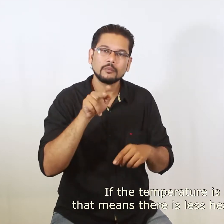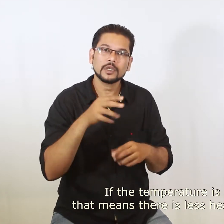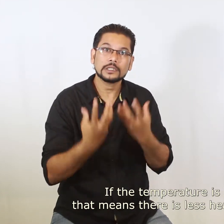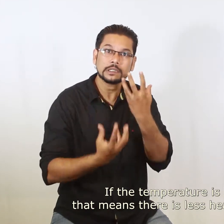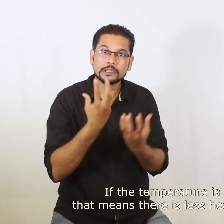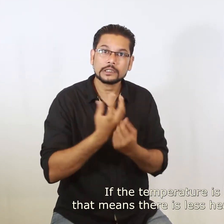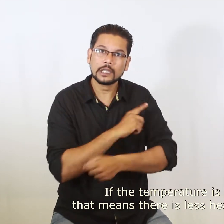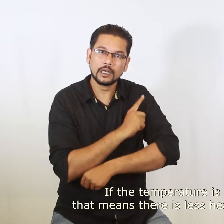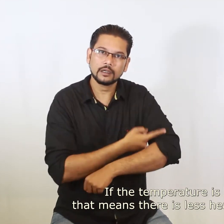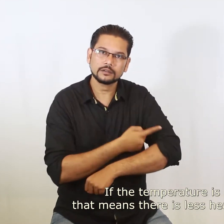there is less heat energy.